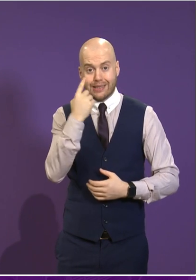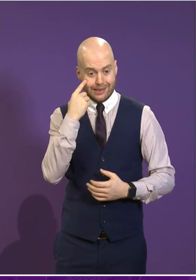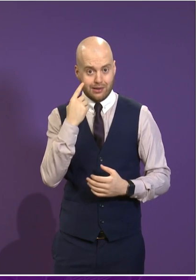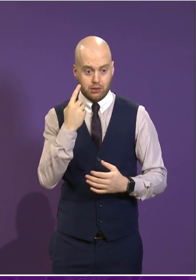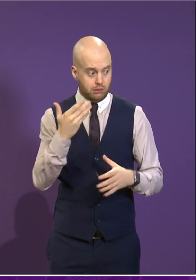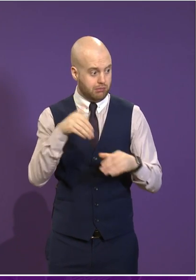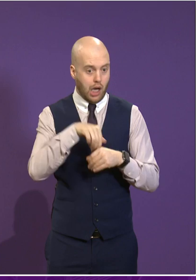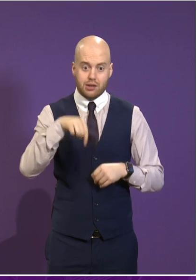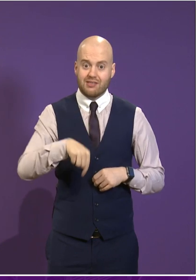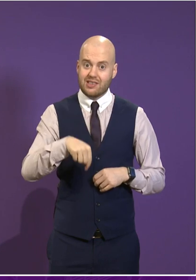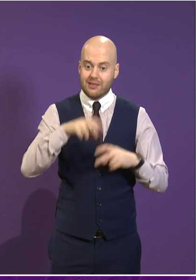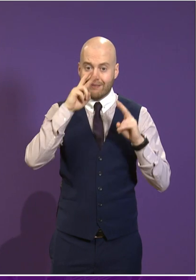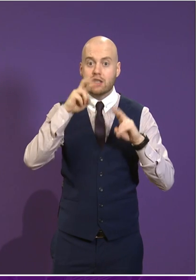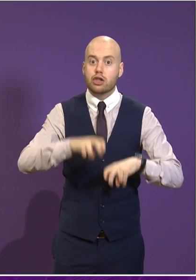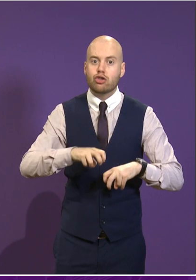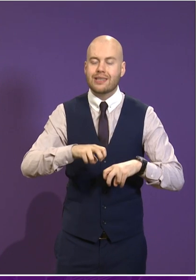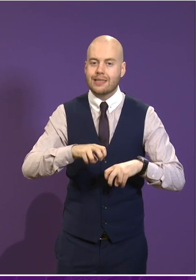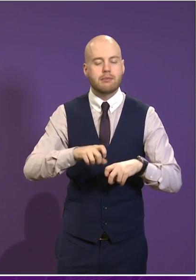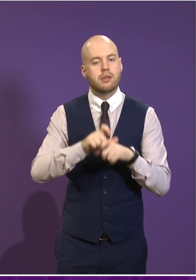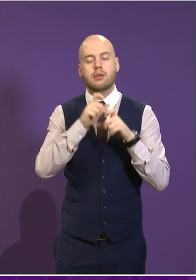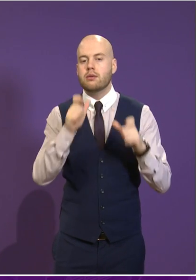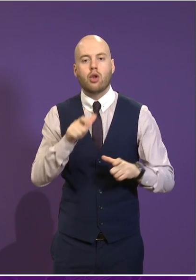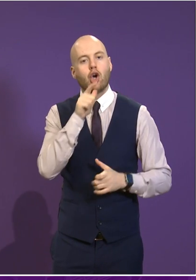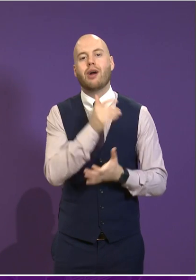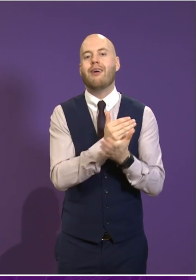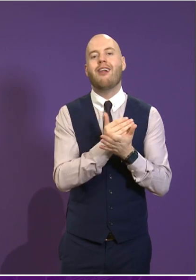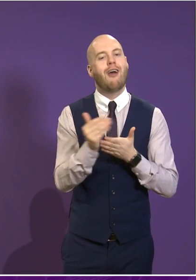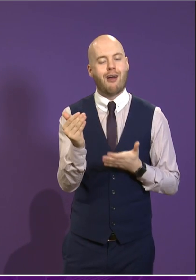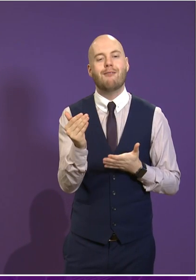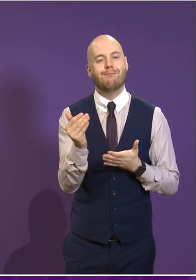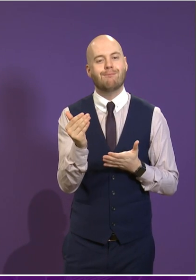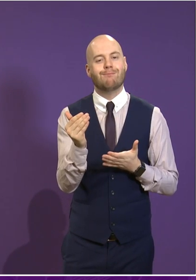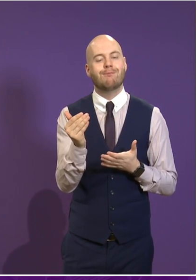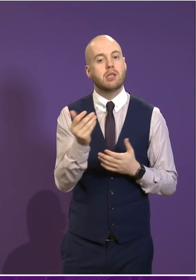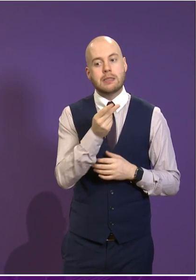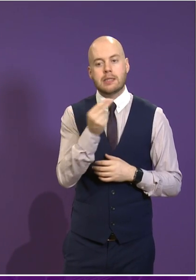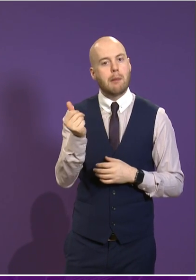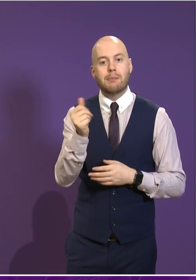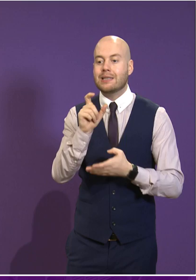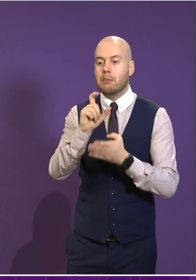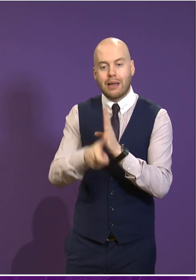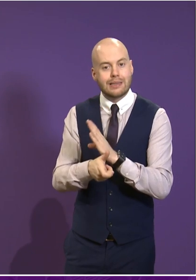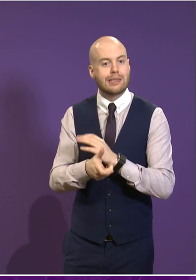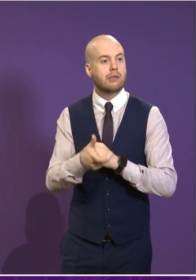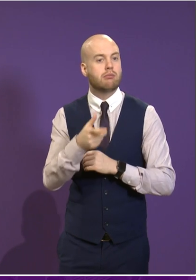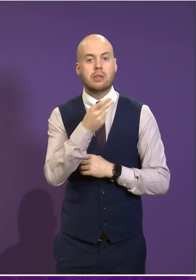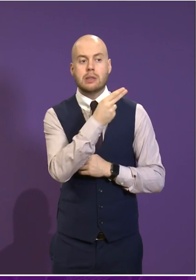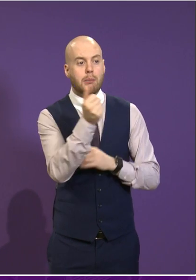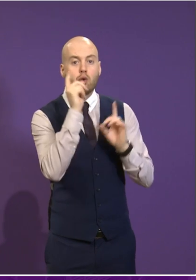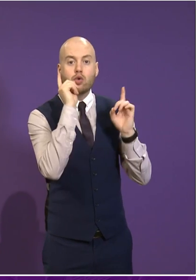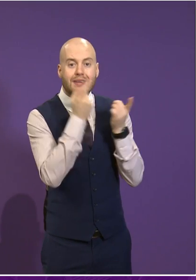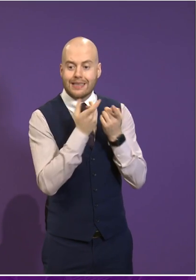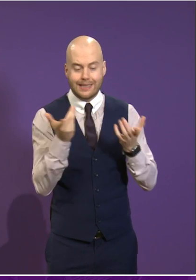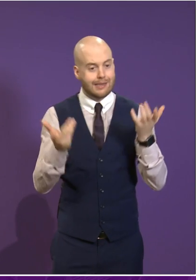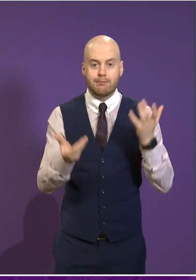investigation, that it's a mixed picture, that some particular disabilities and some particular institutions, the story is